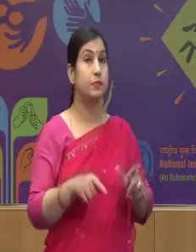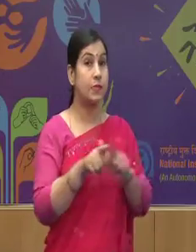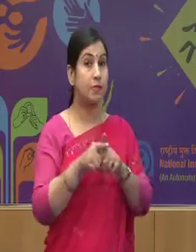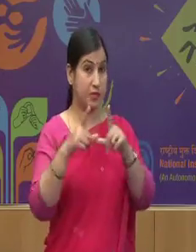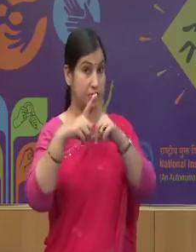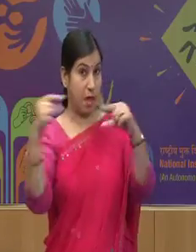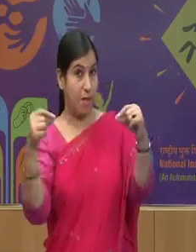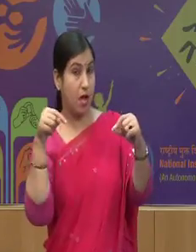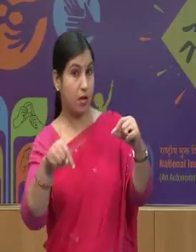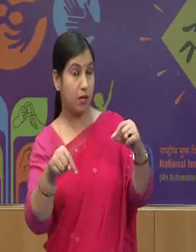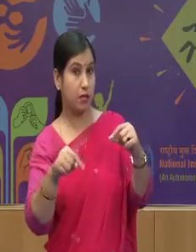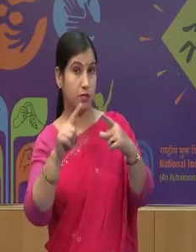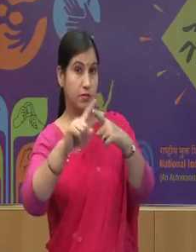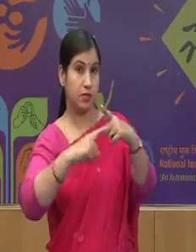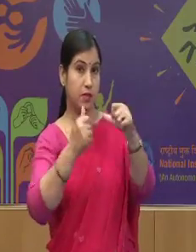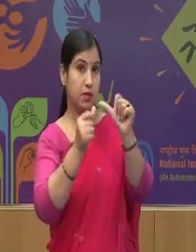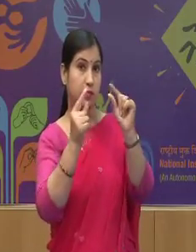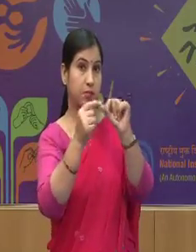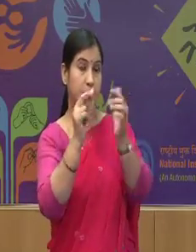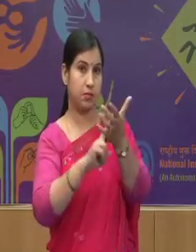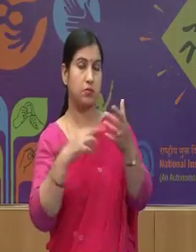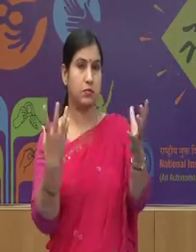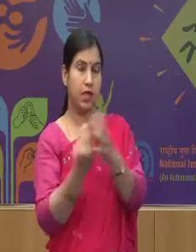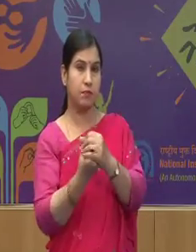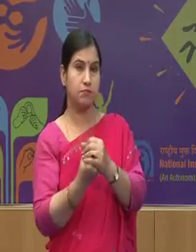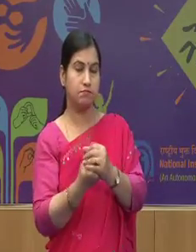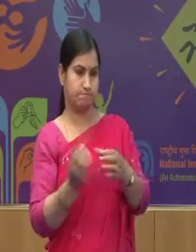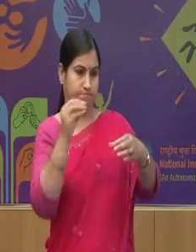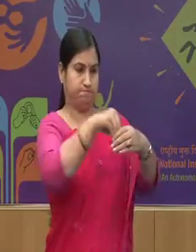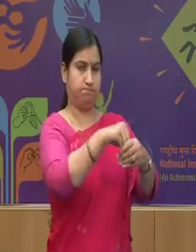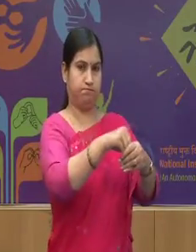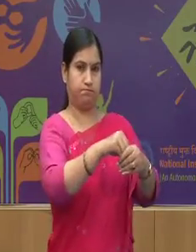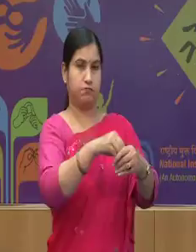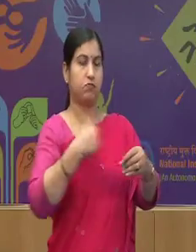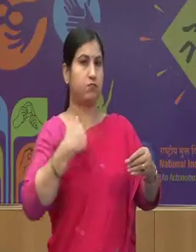Japan also joined these two countries as she had military ambitions.